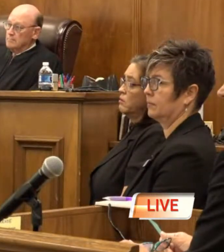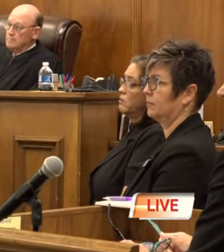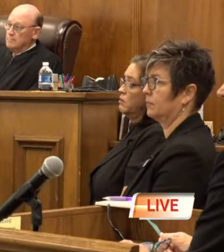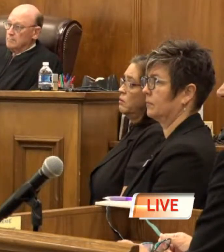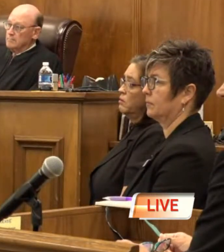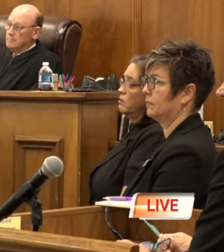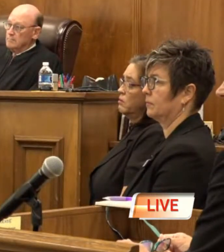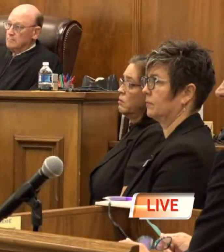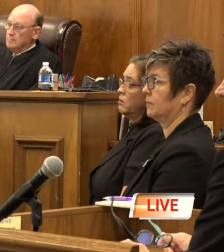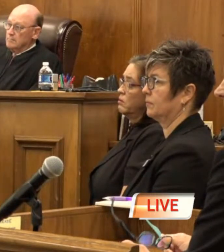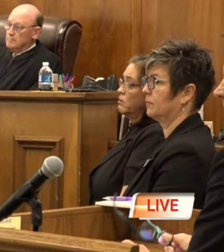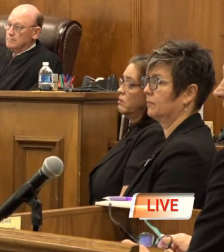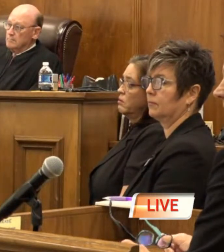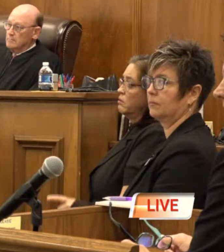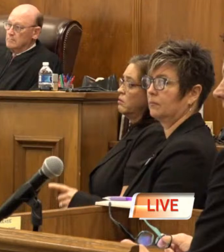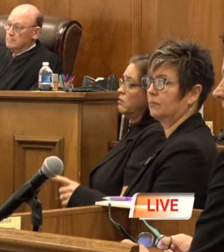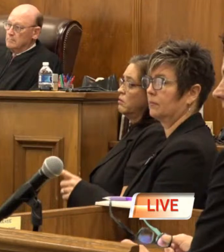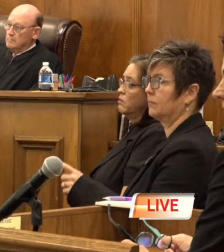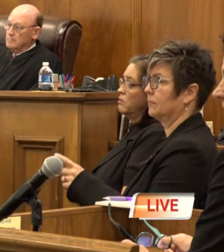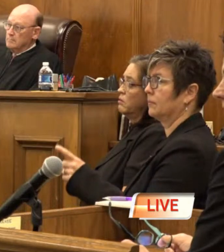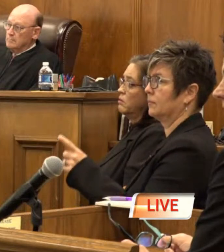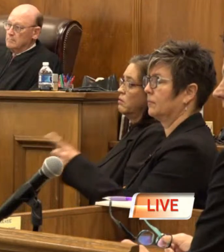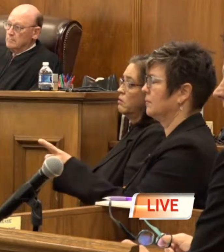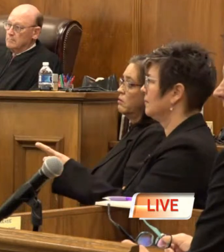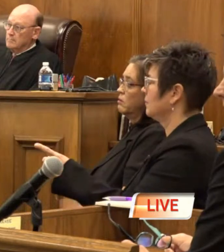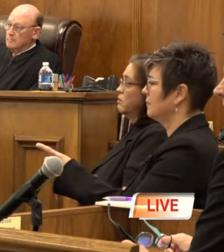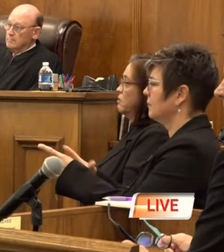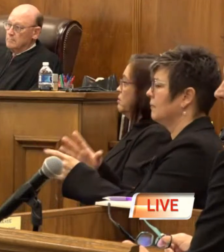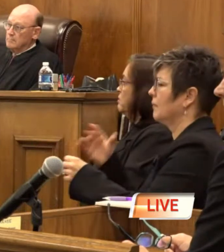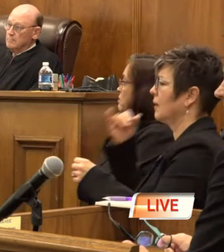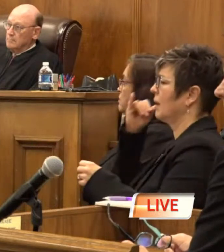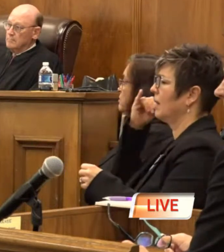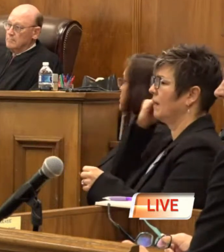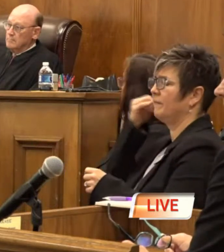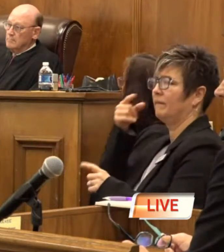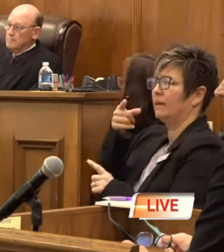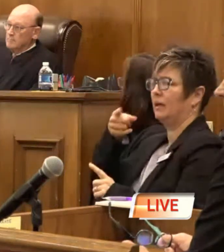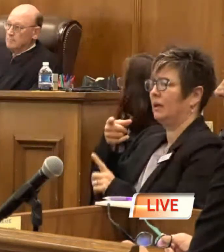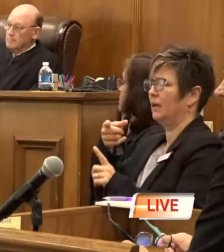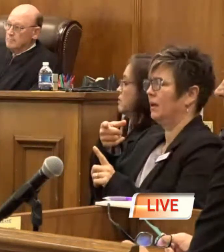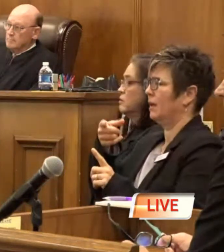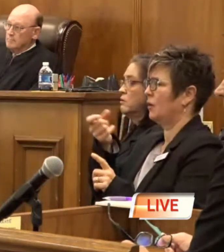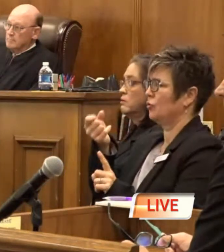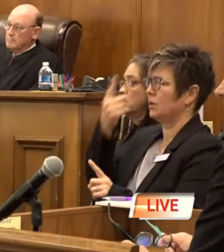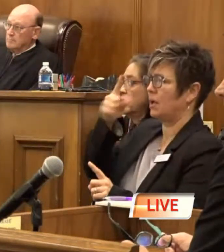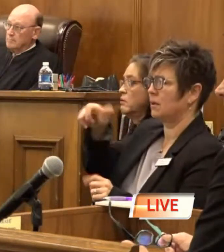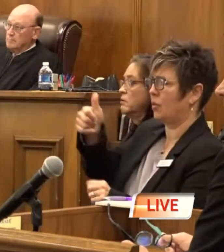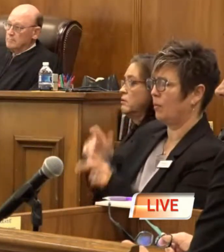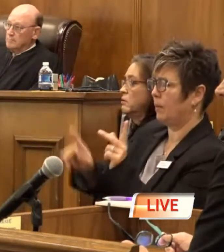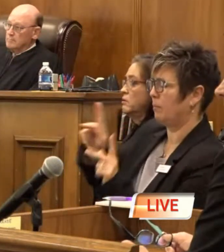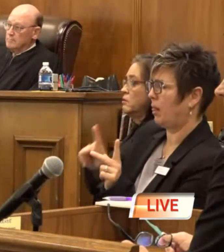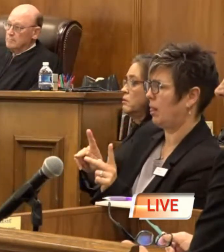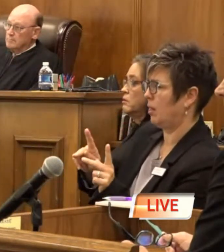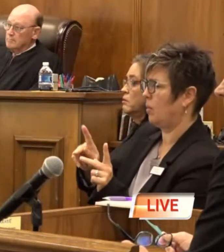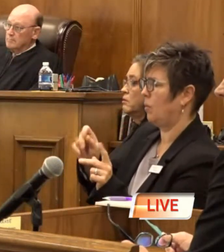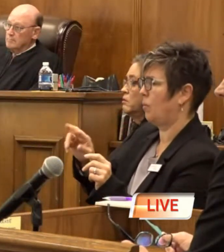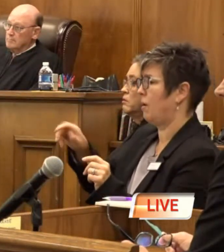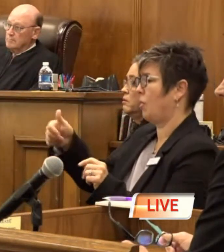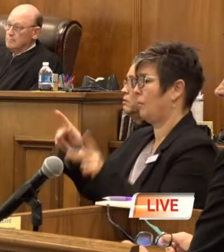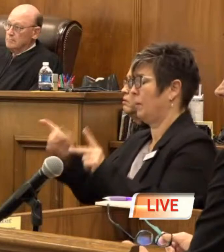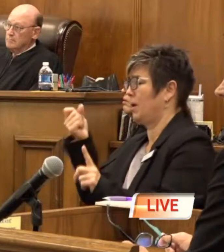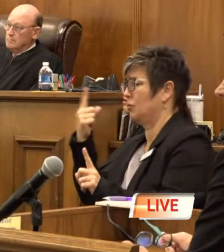But, whether or not he can understand people and people can understand him would be something that she would be